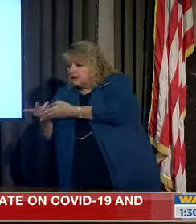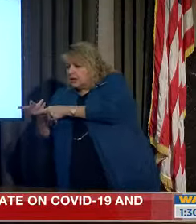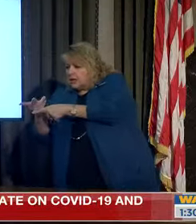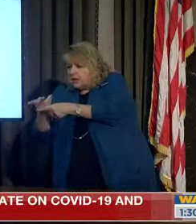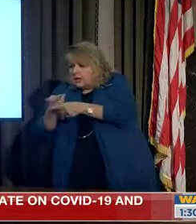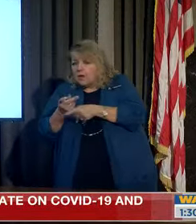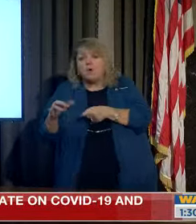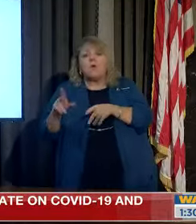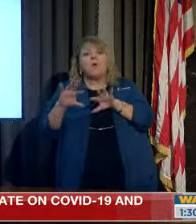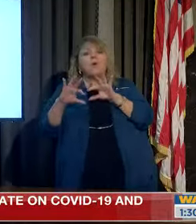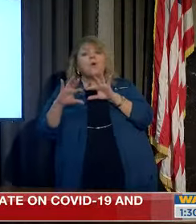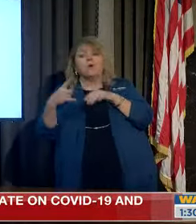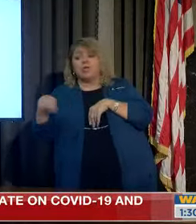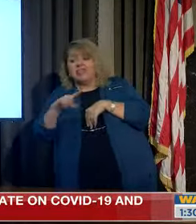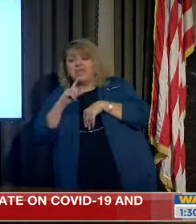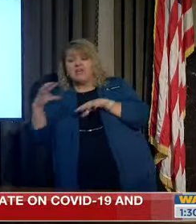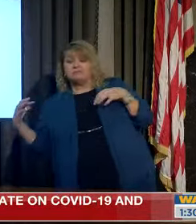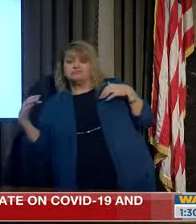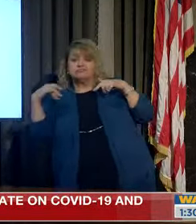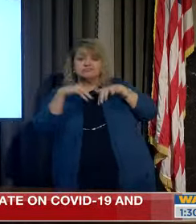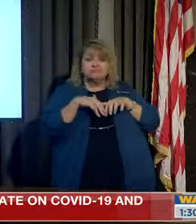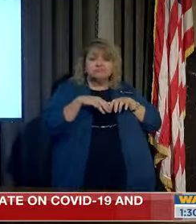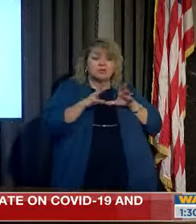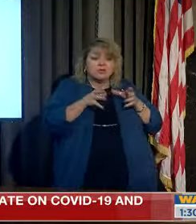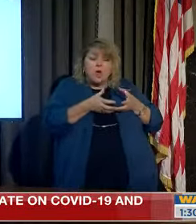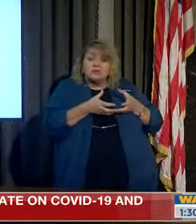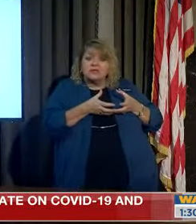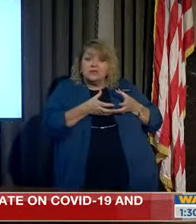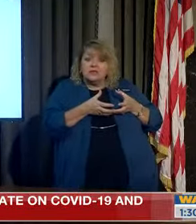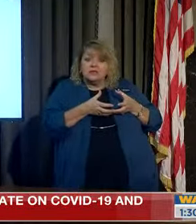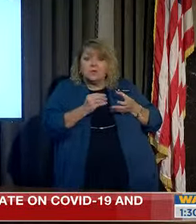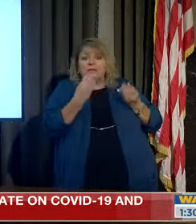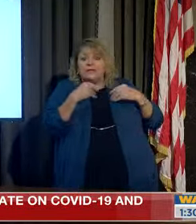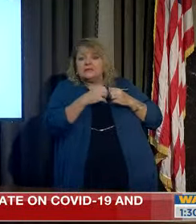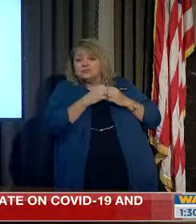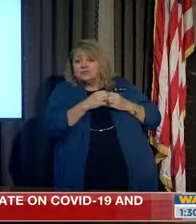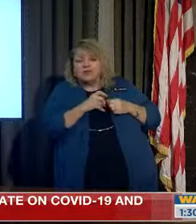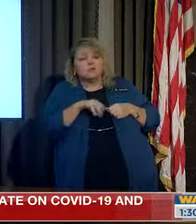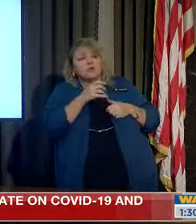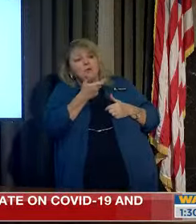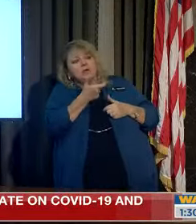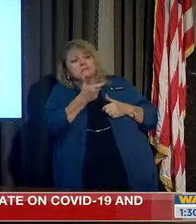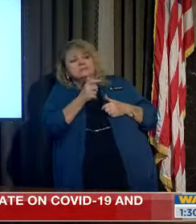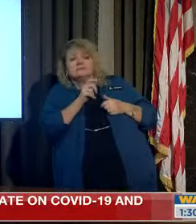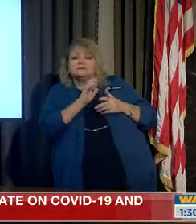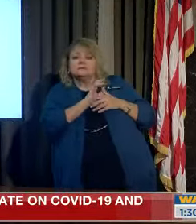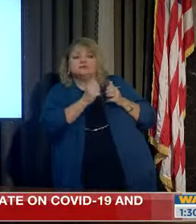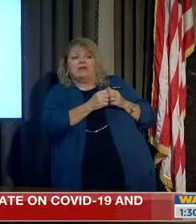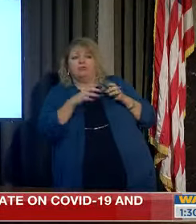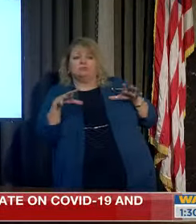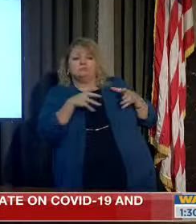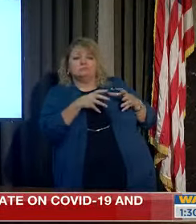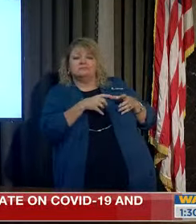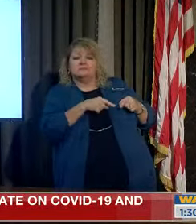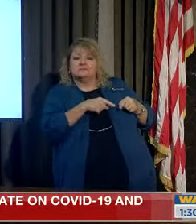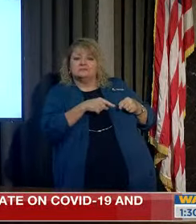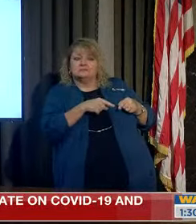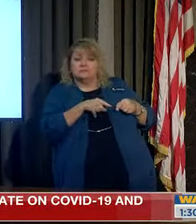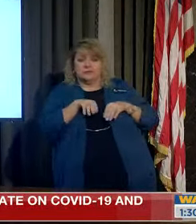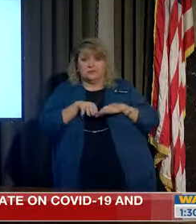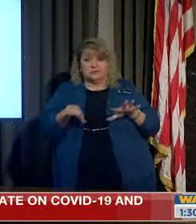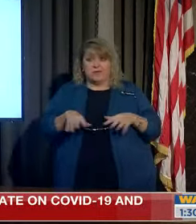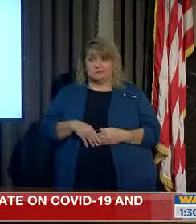vaccines have really been a game changer. Every time we look at this slide, we're struck at how powerful the effect of these vaccines